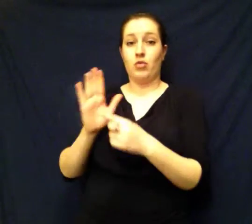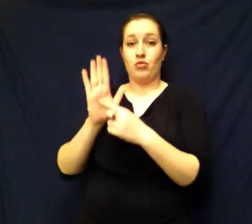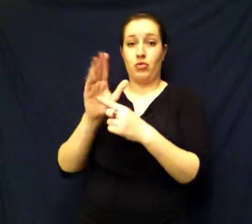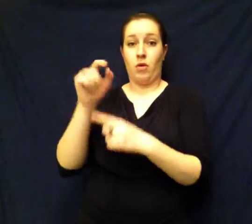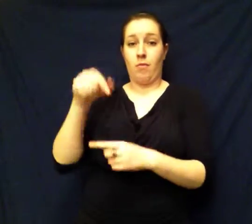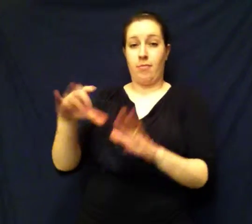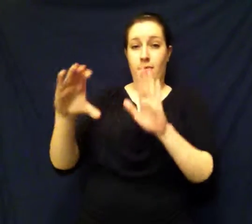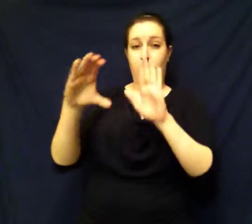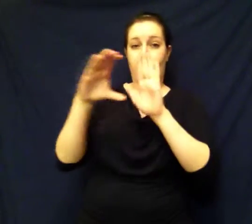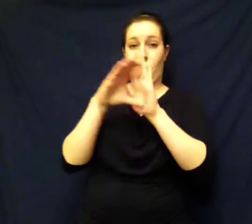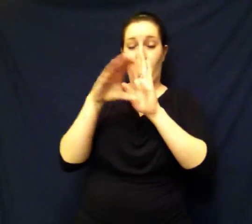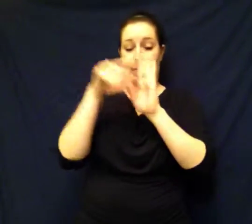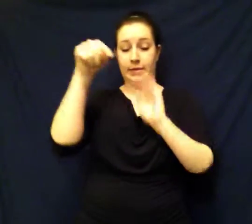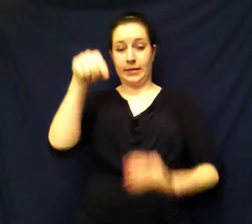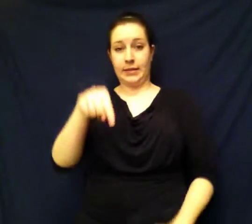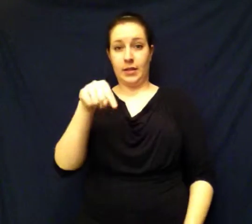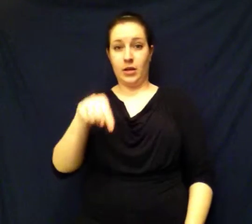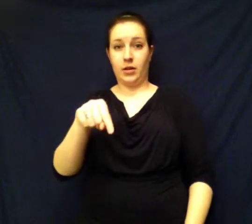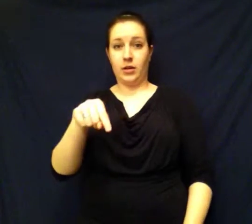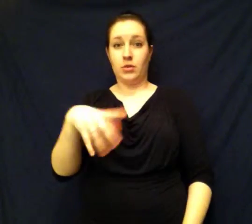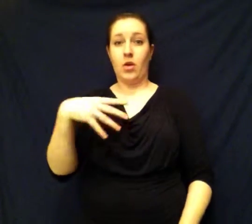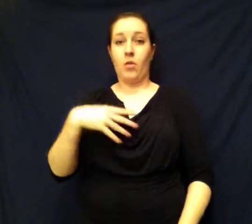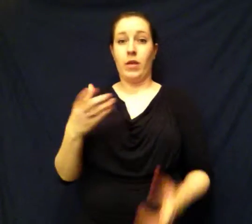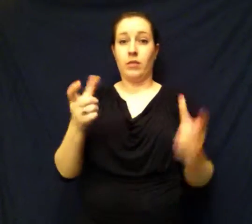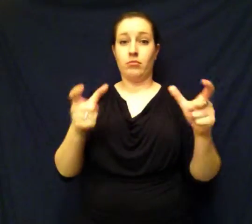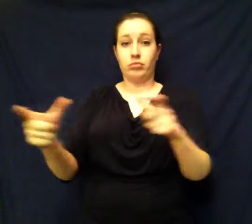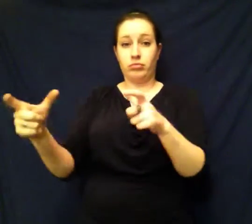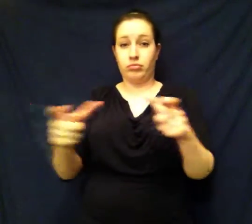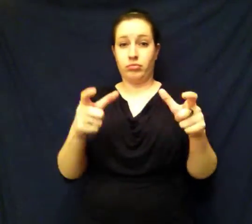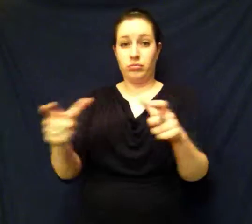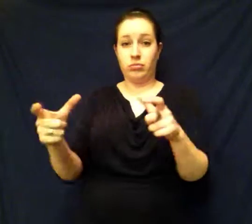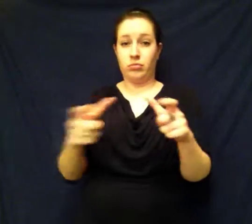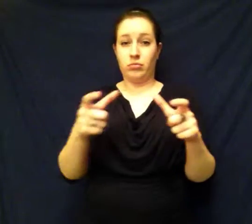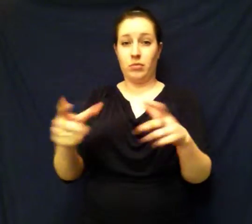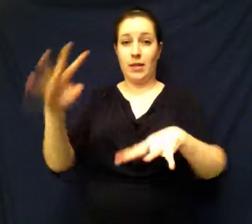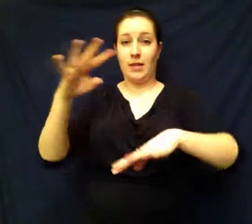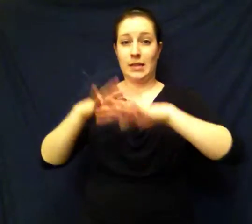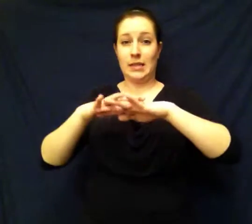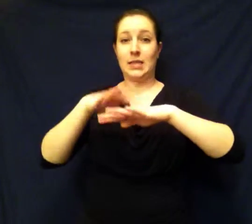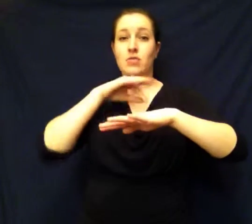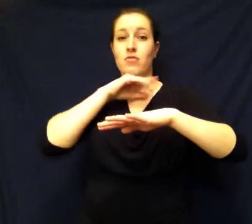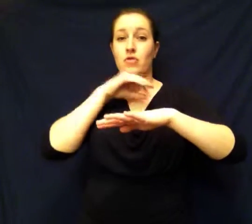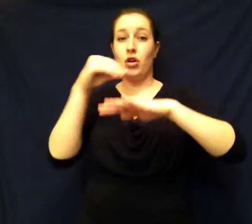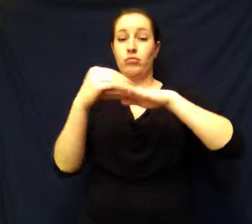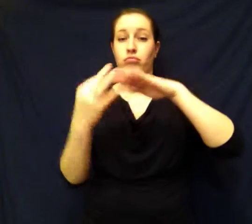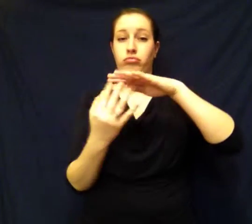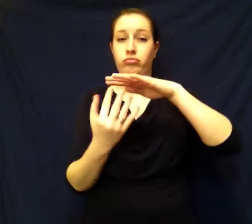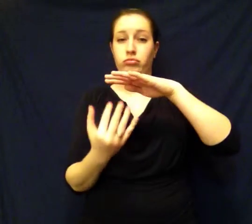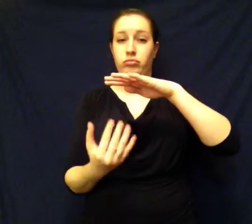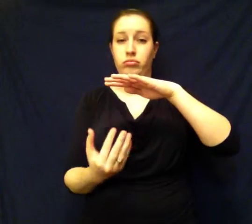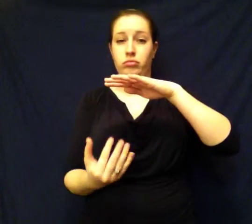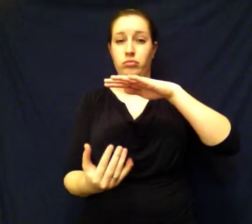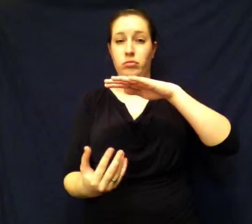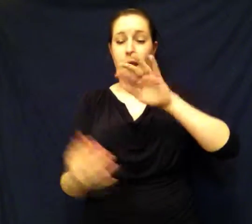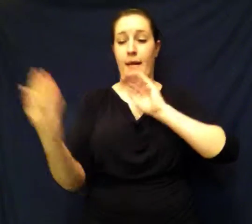screening the fill so that we can determine we are indeed in the tunnel, but also maybe get an idea as to where the fill came